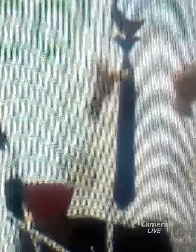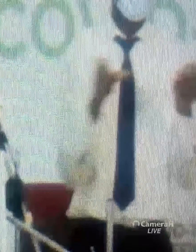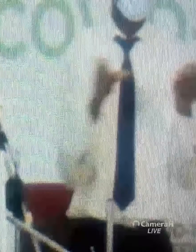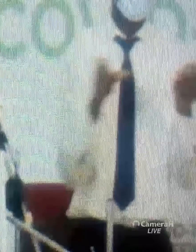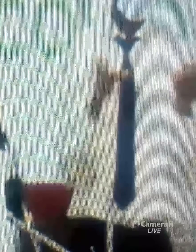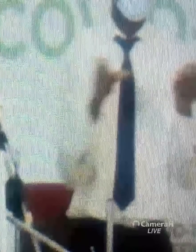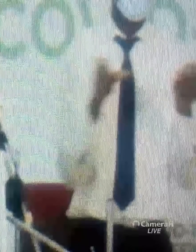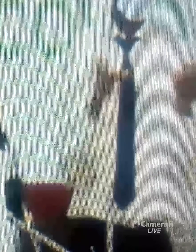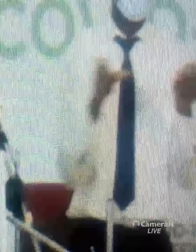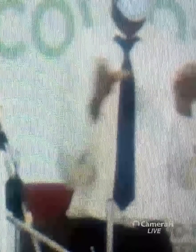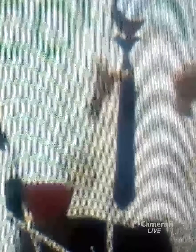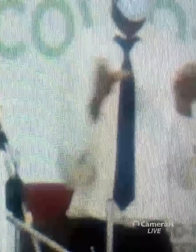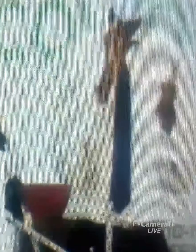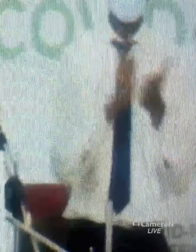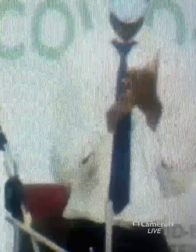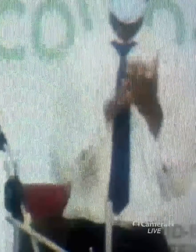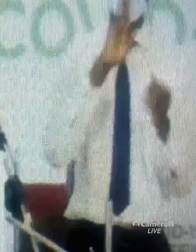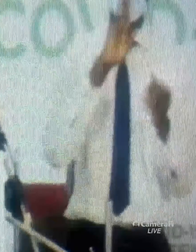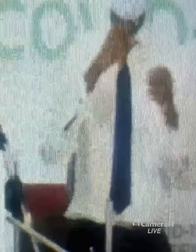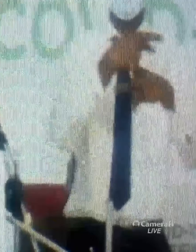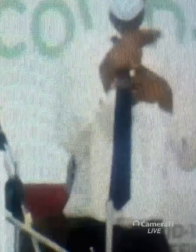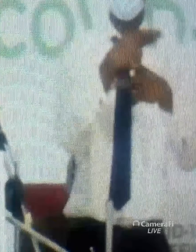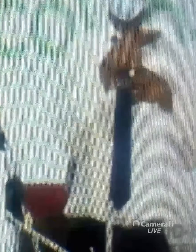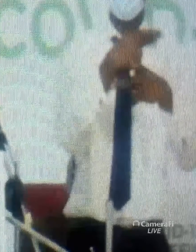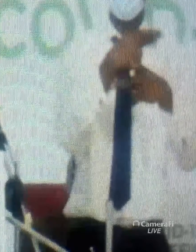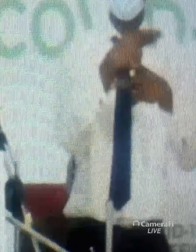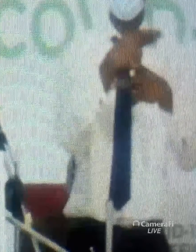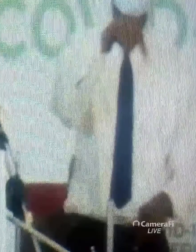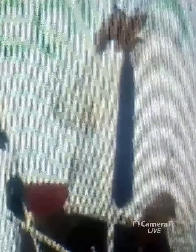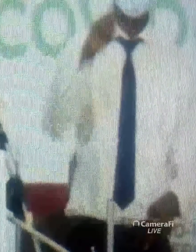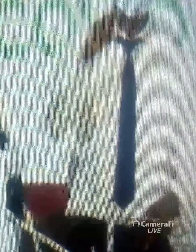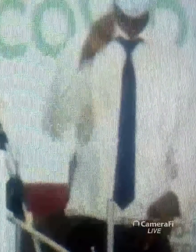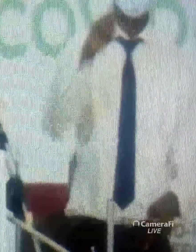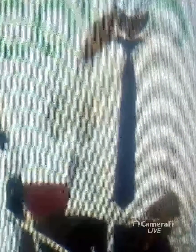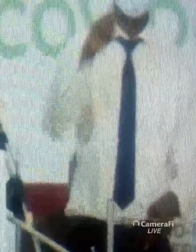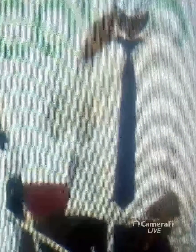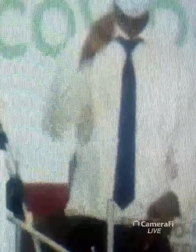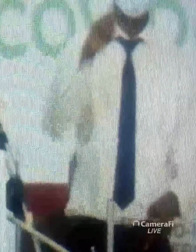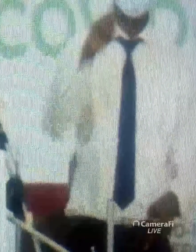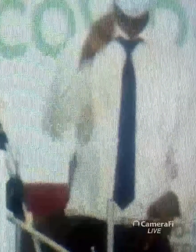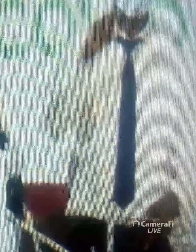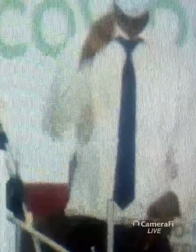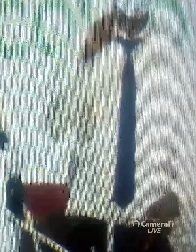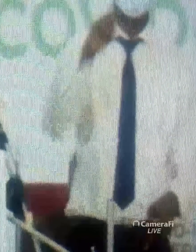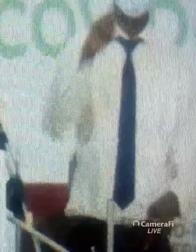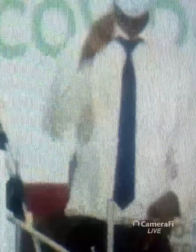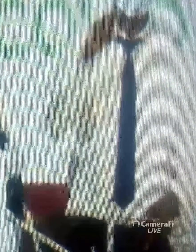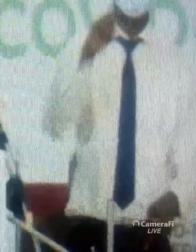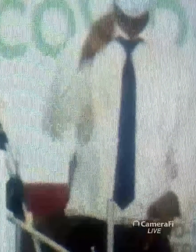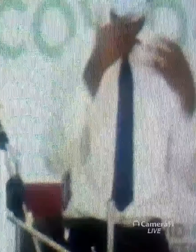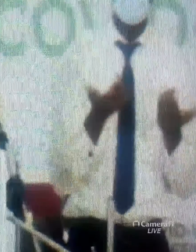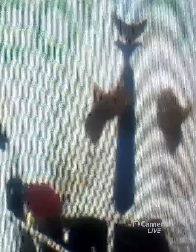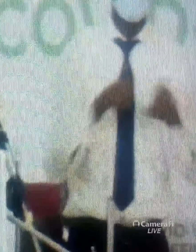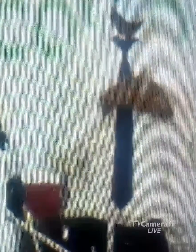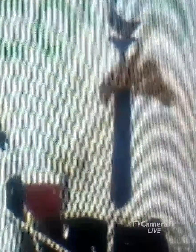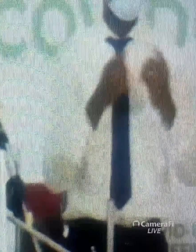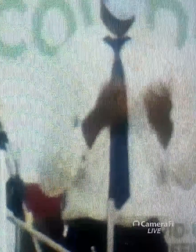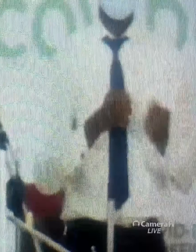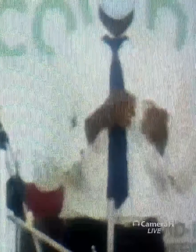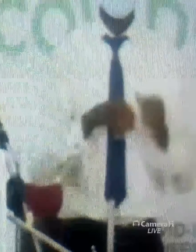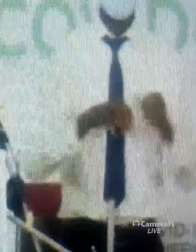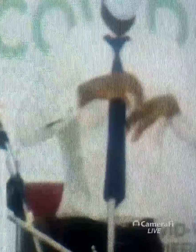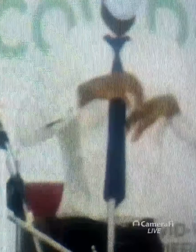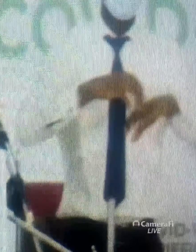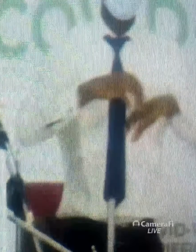that are using PPEs, face shields, face masks, even the wears, the boots,